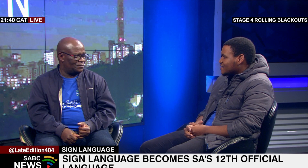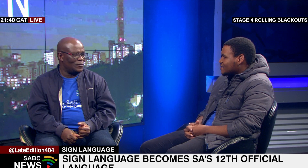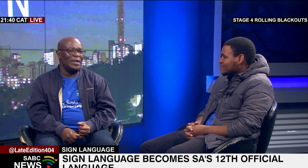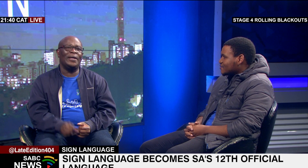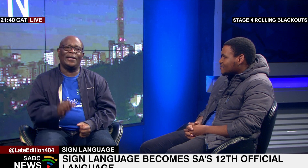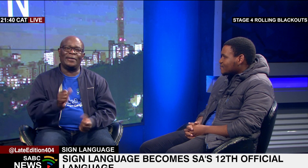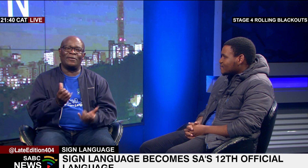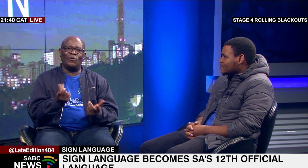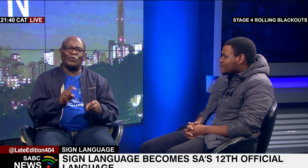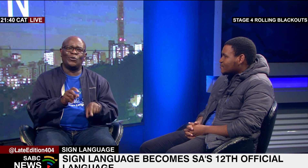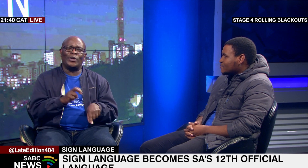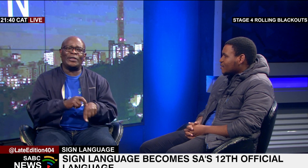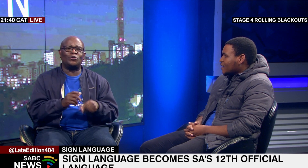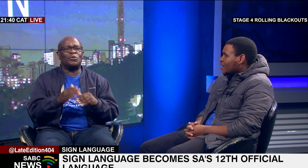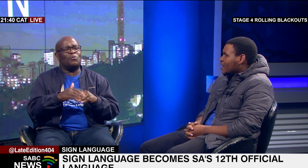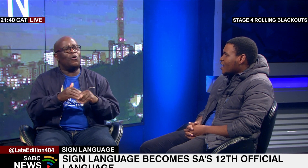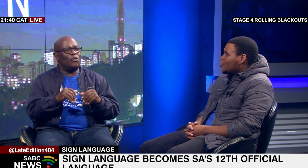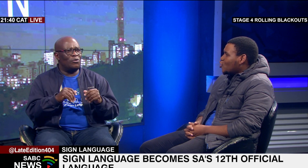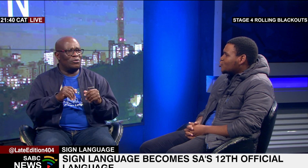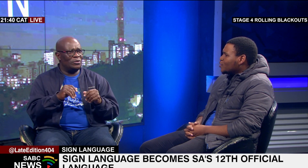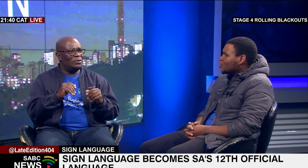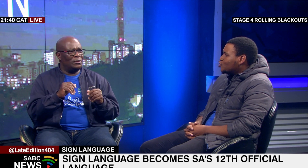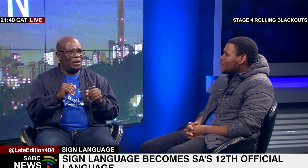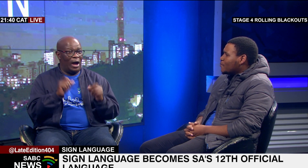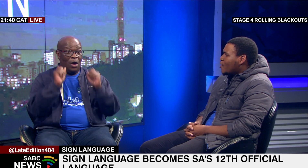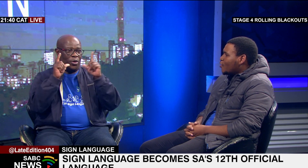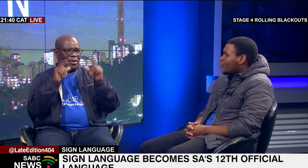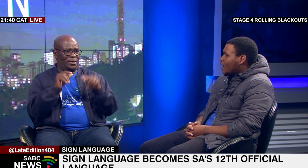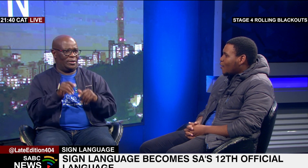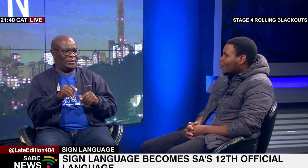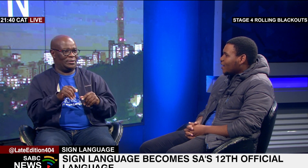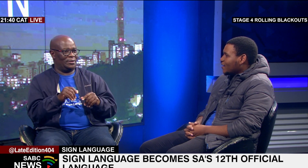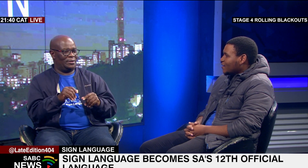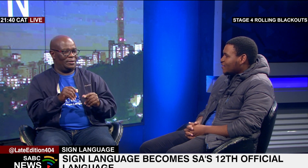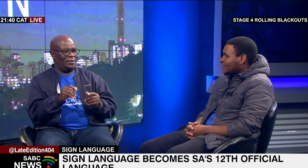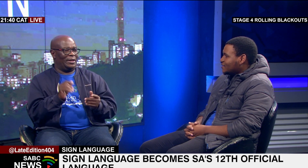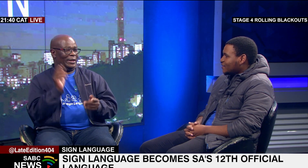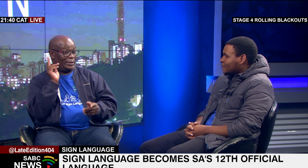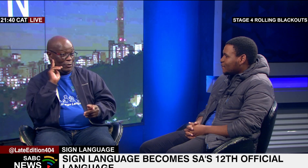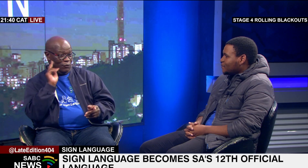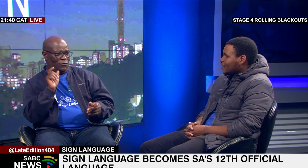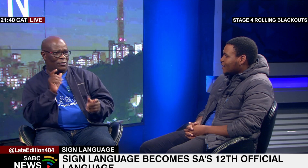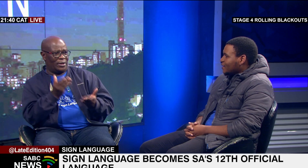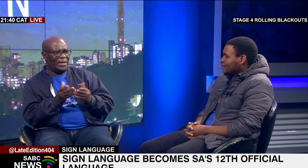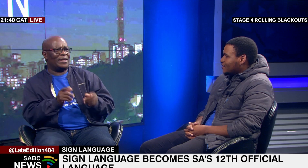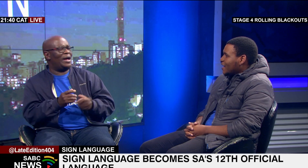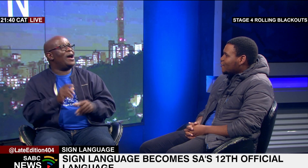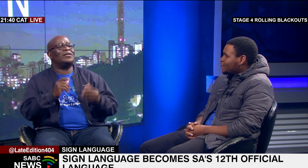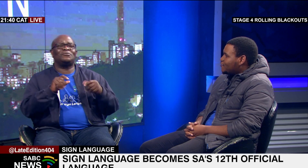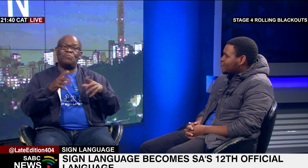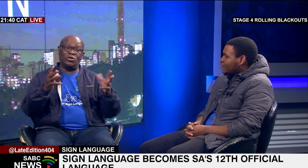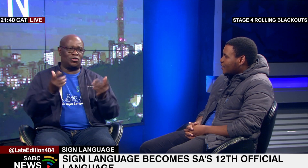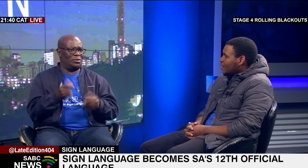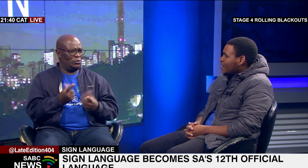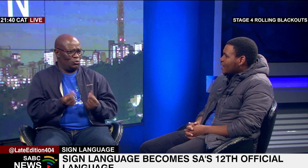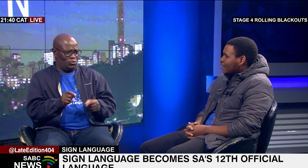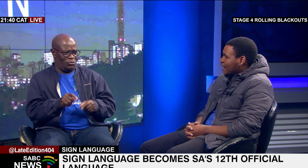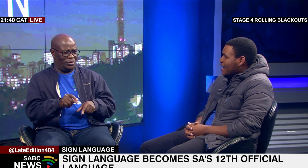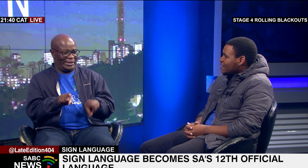skills. And also we need to be more aware that deaf can as